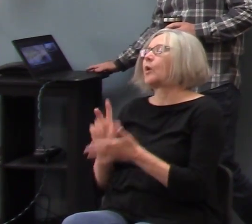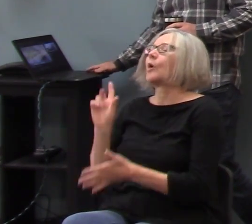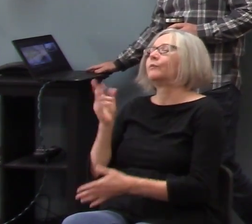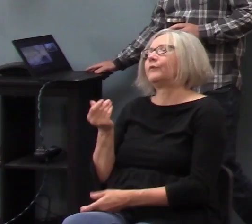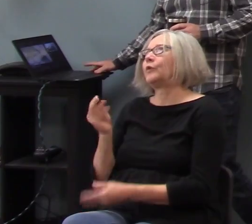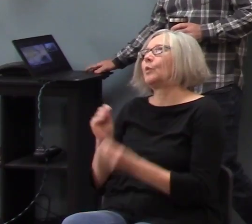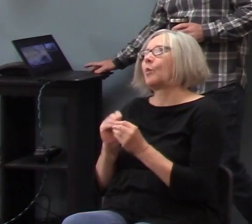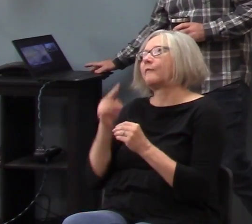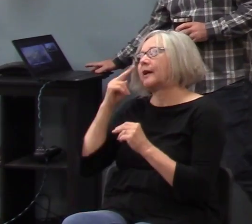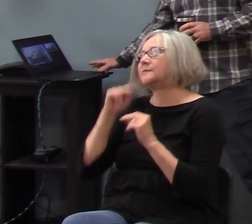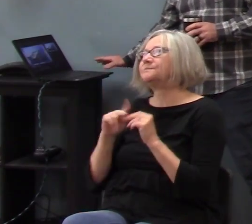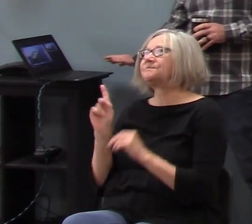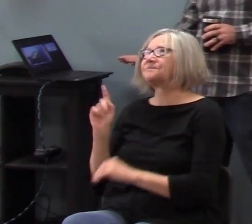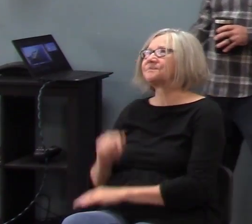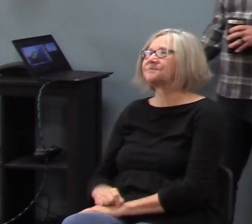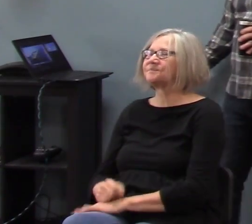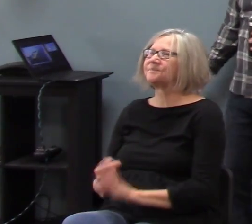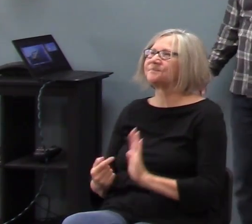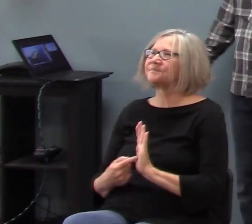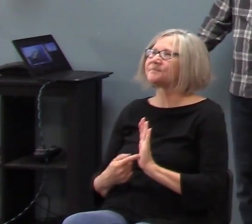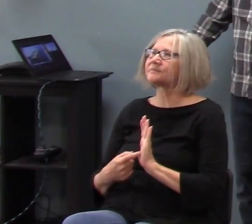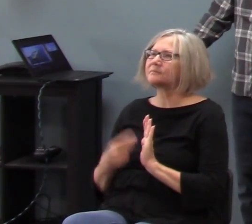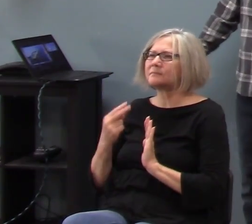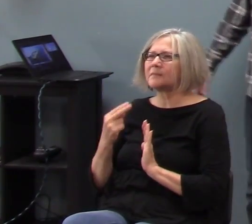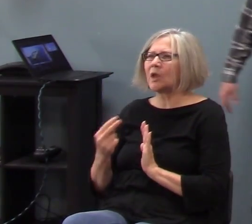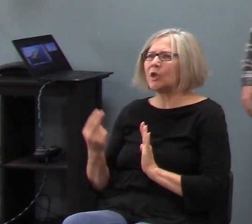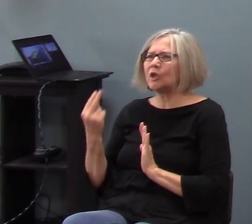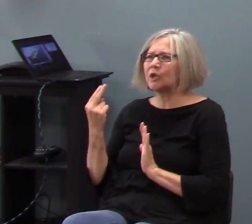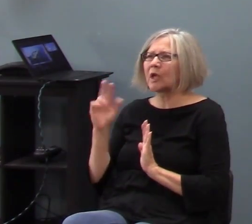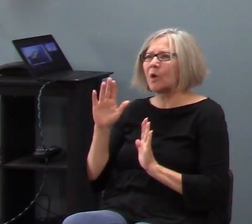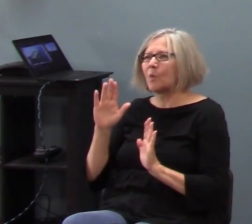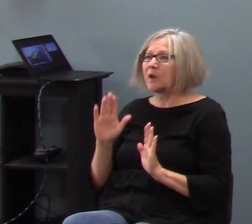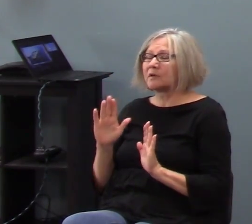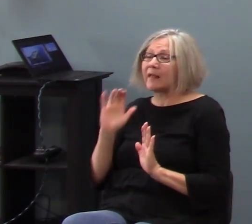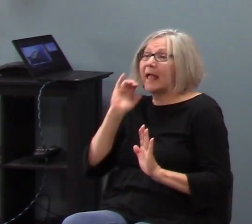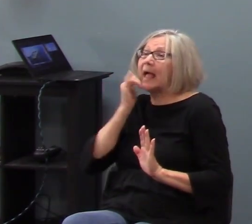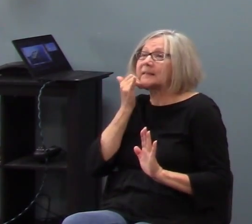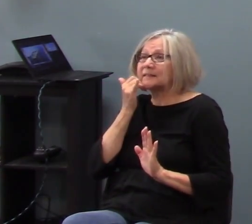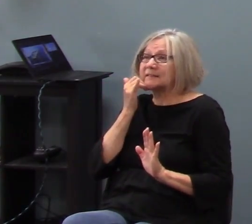couple more fun ones. Look at this wonderful